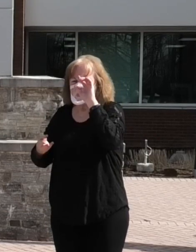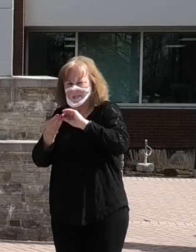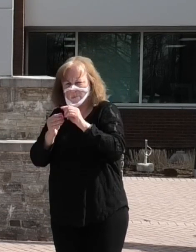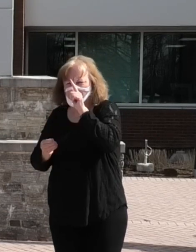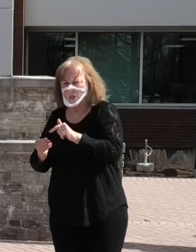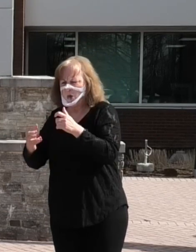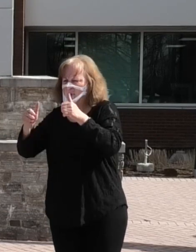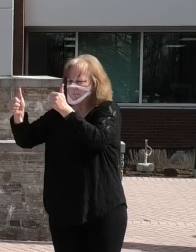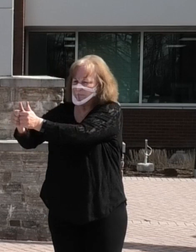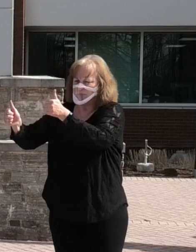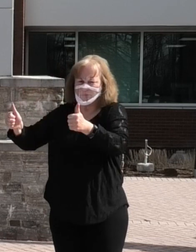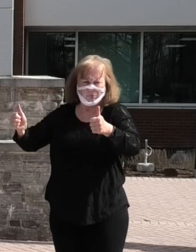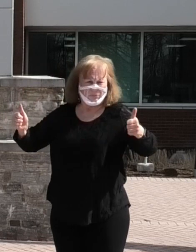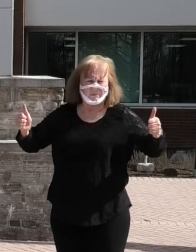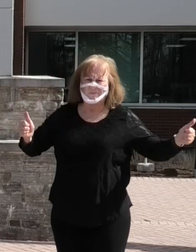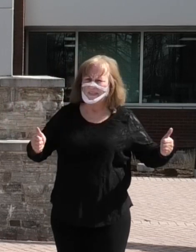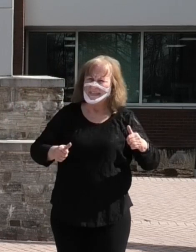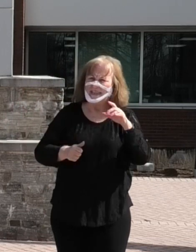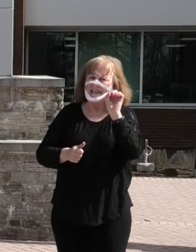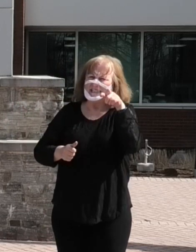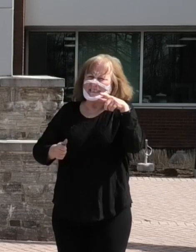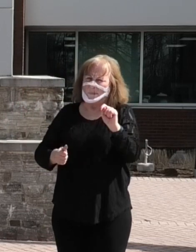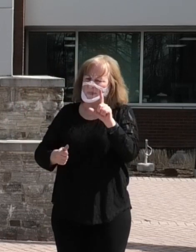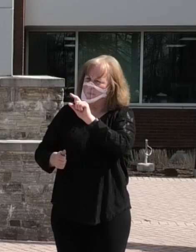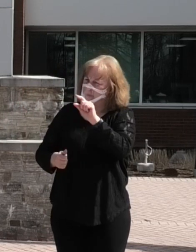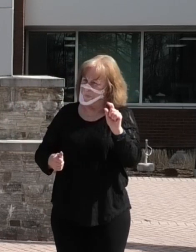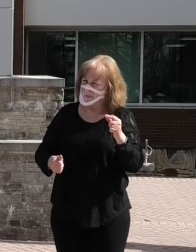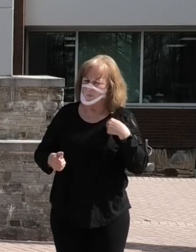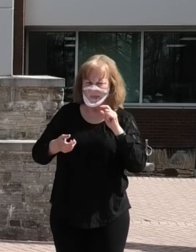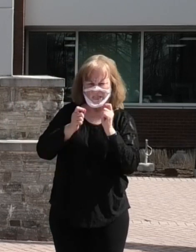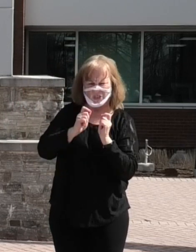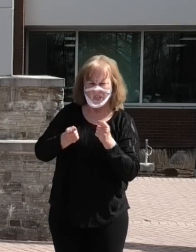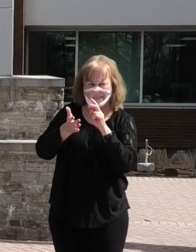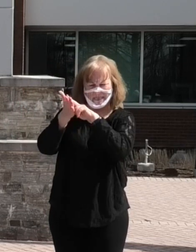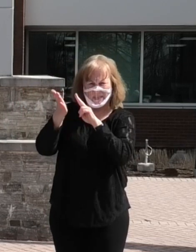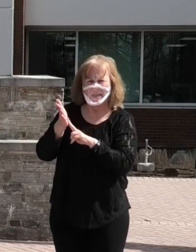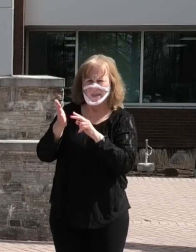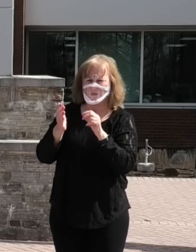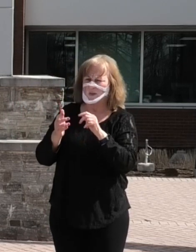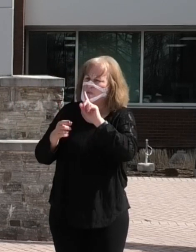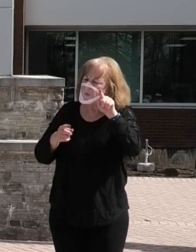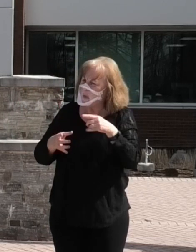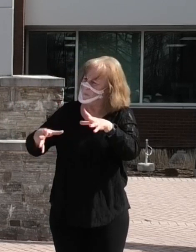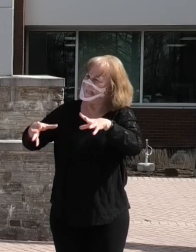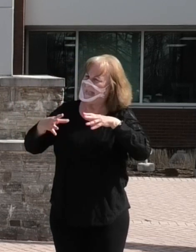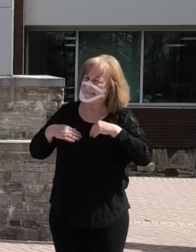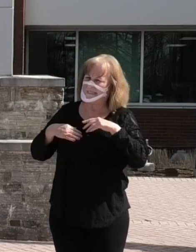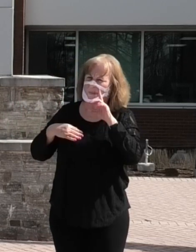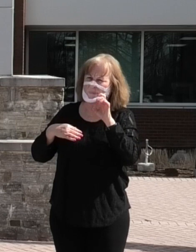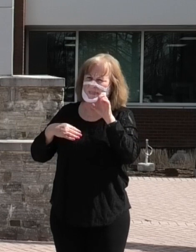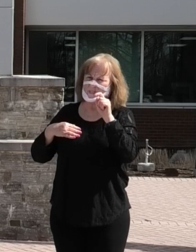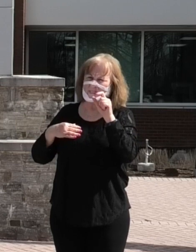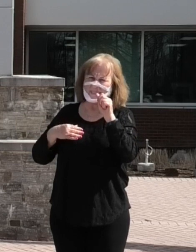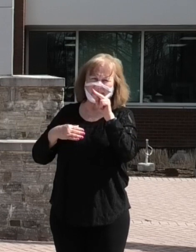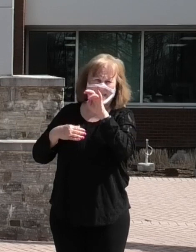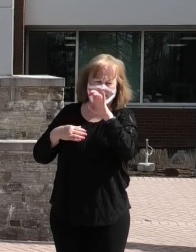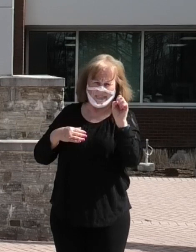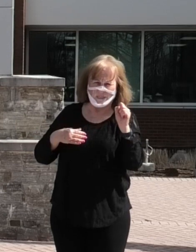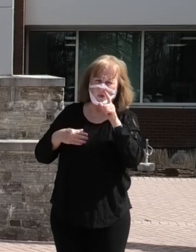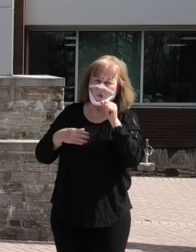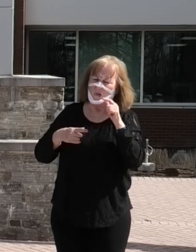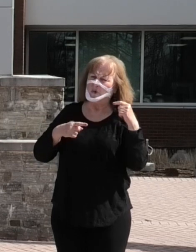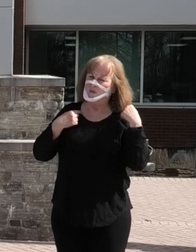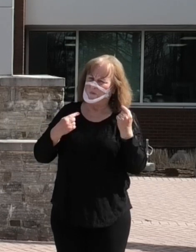In September of 2020, we adjusted our contract to only accept detainees who have